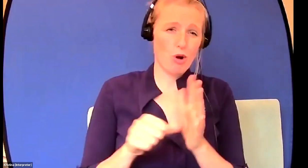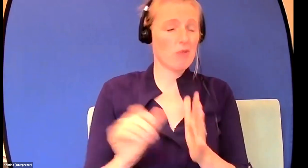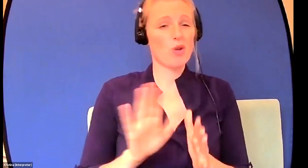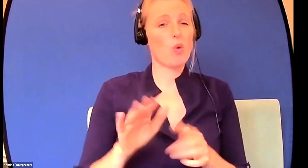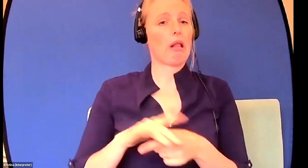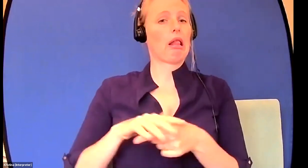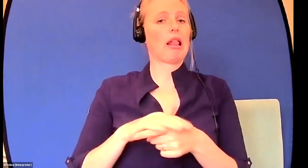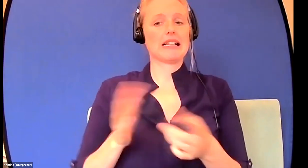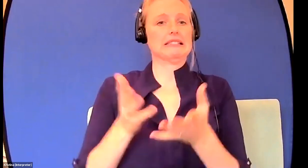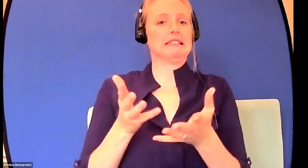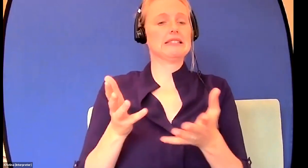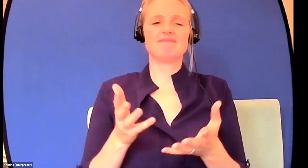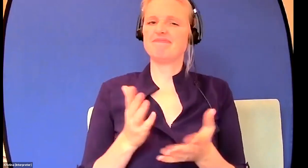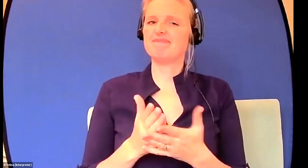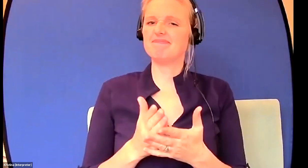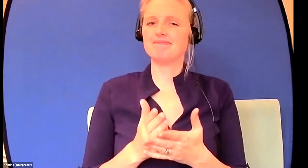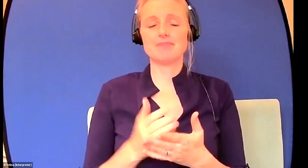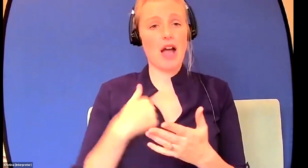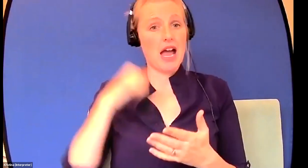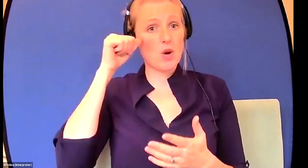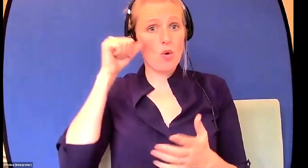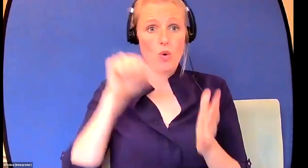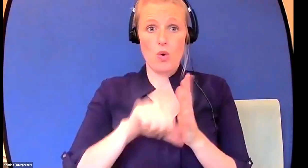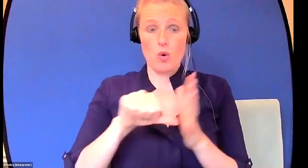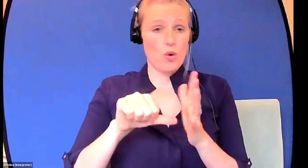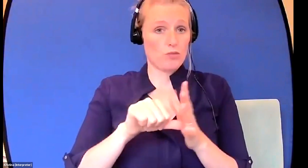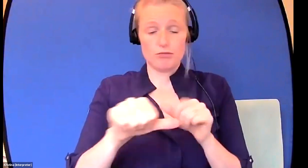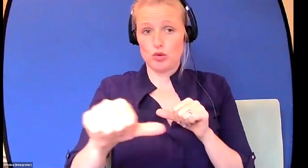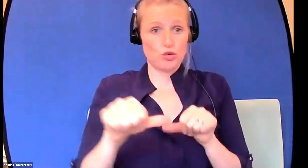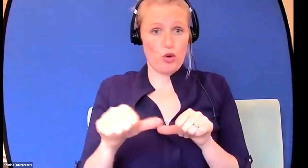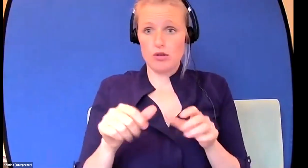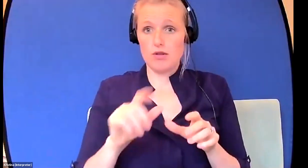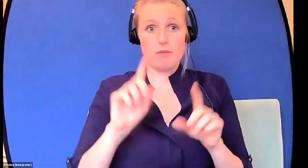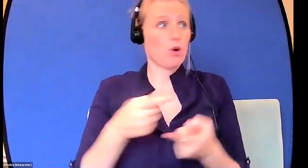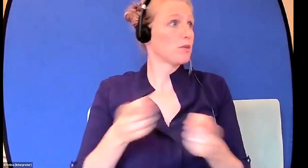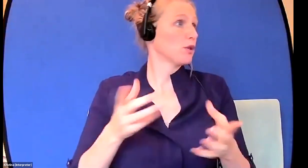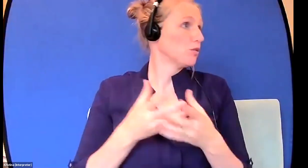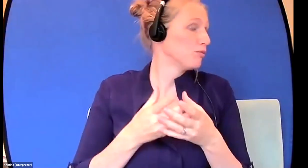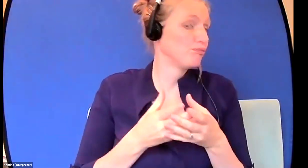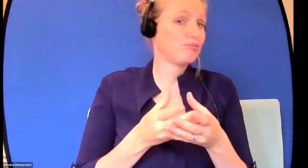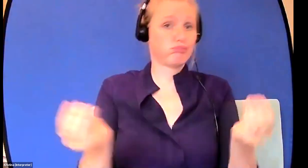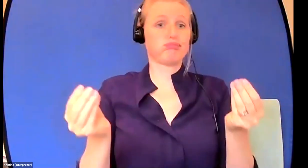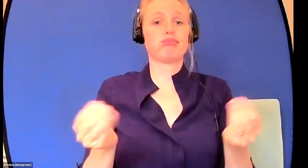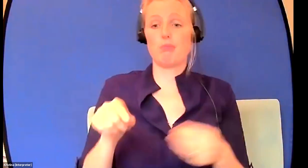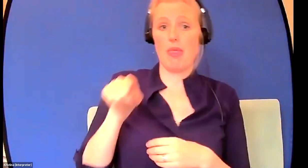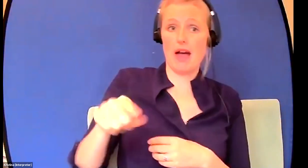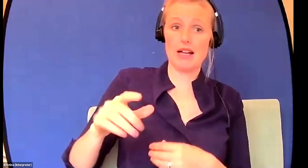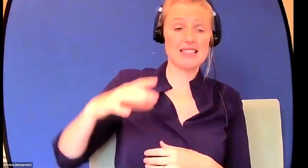to be resolved. I know it cannot be within the short space of time, and as I say, it's a good solution for